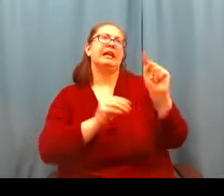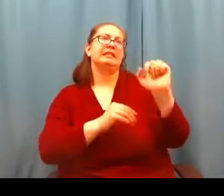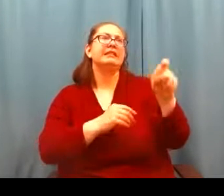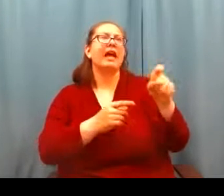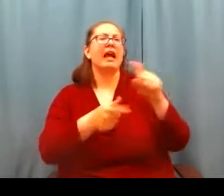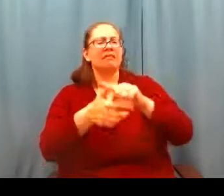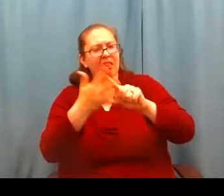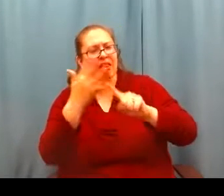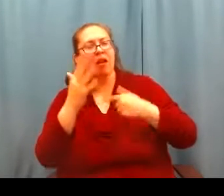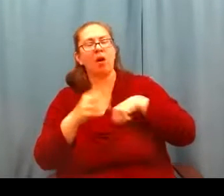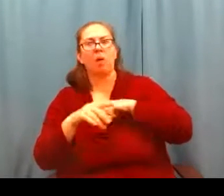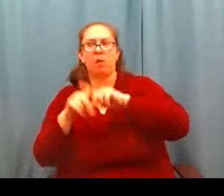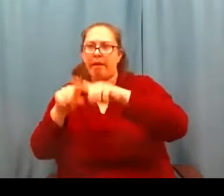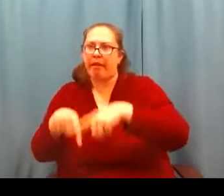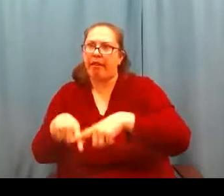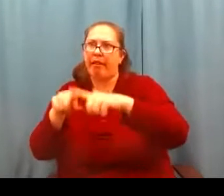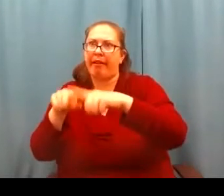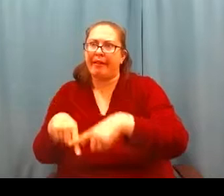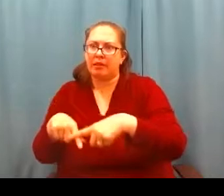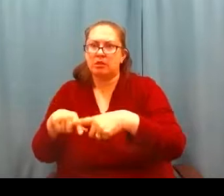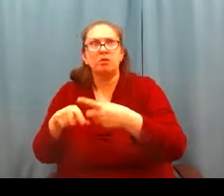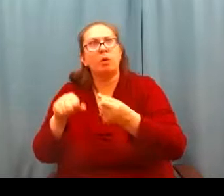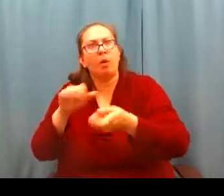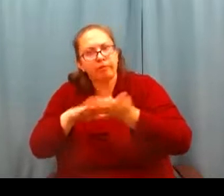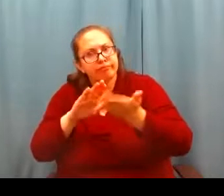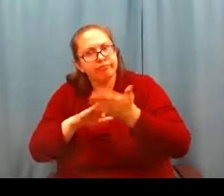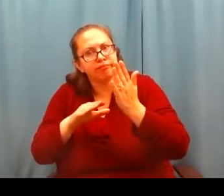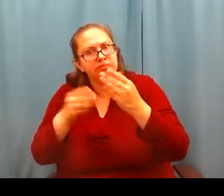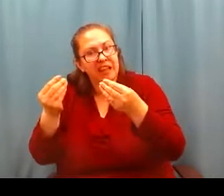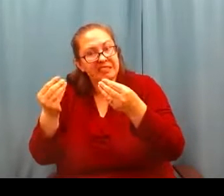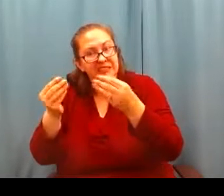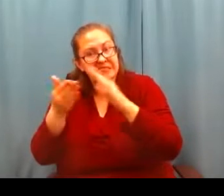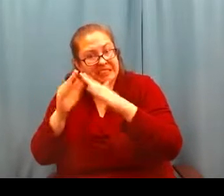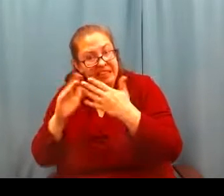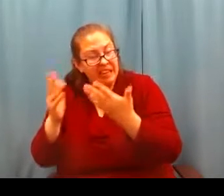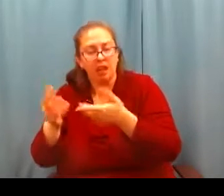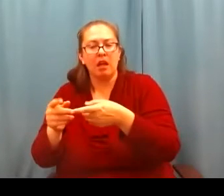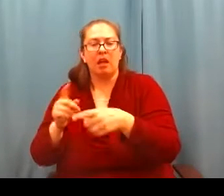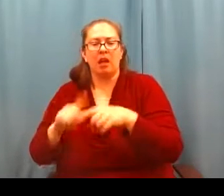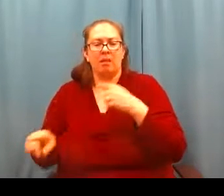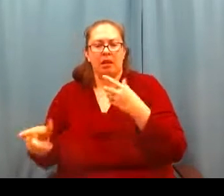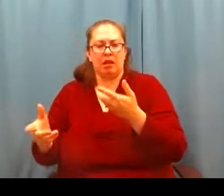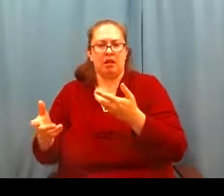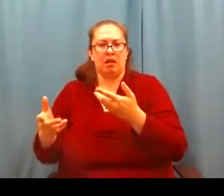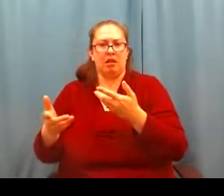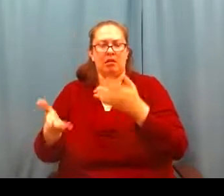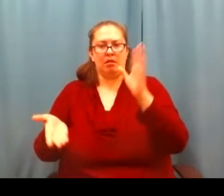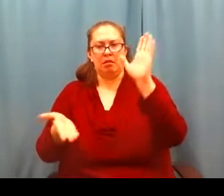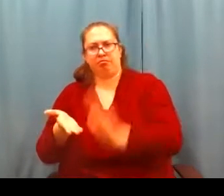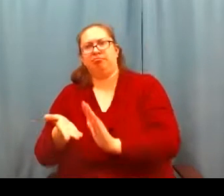to provide basic operations for our city. So what will be cut first?